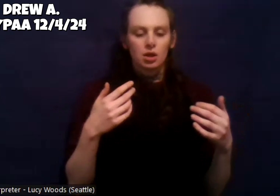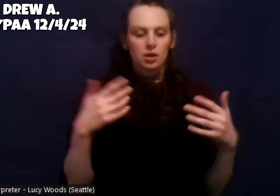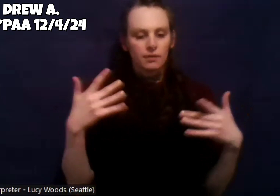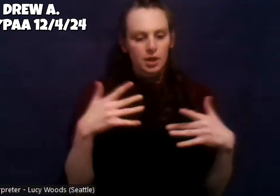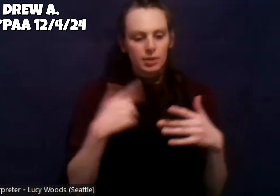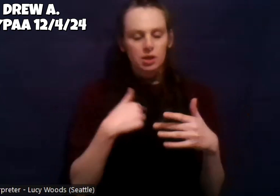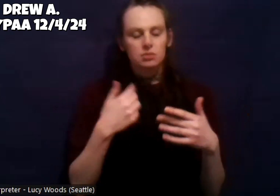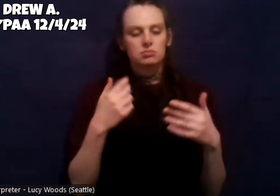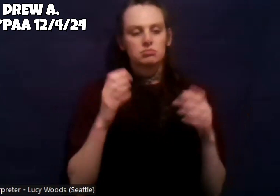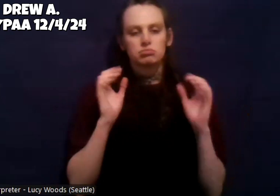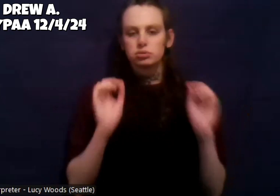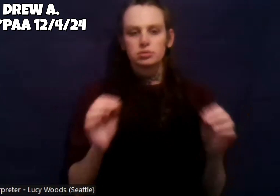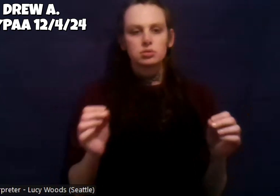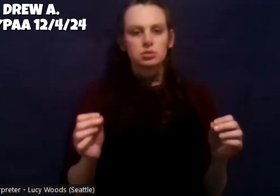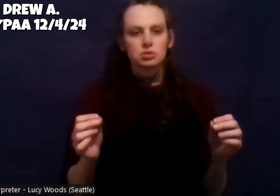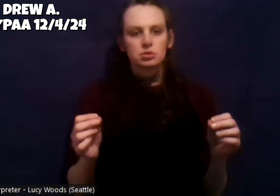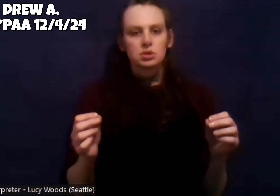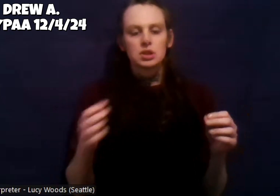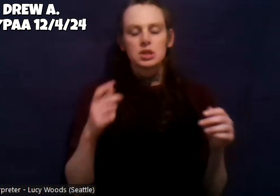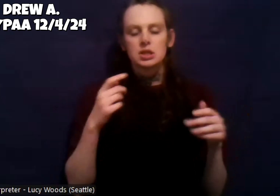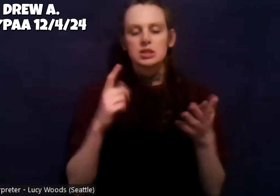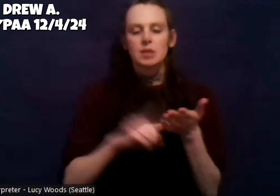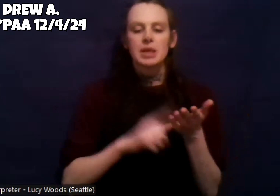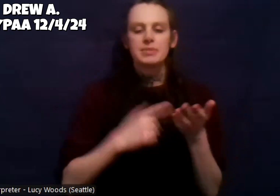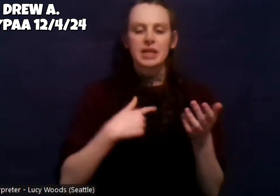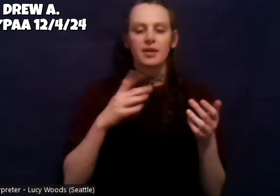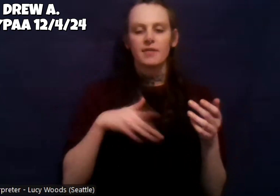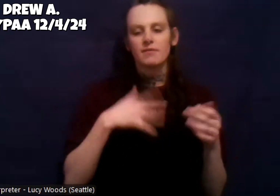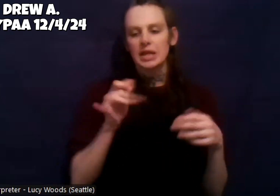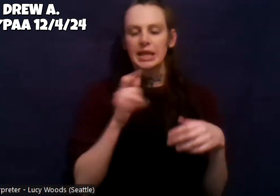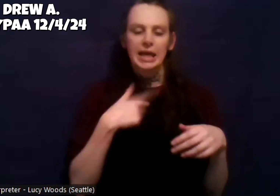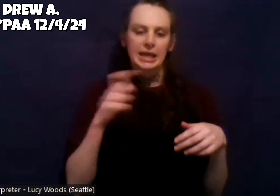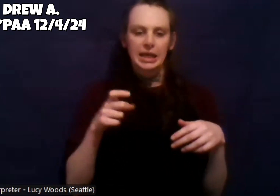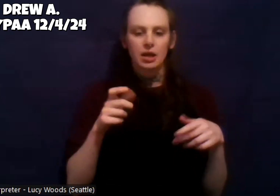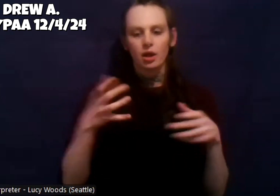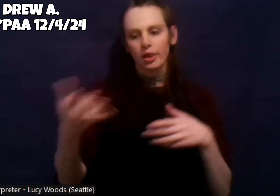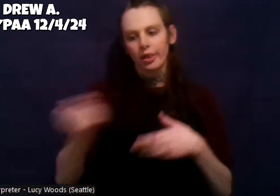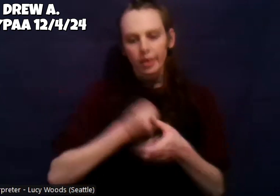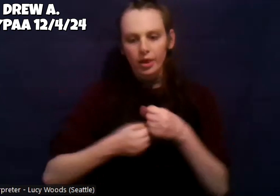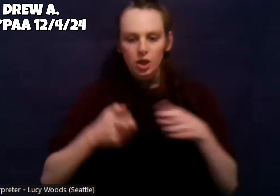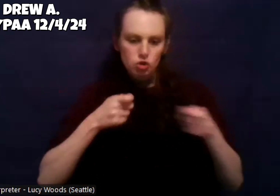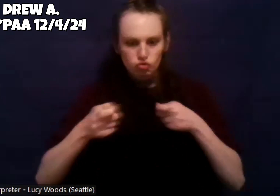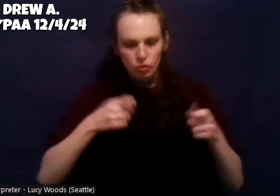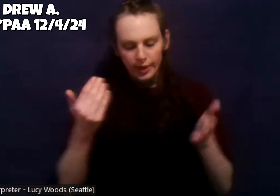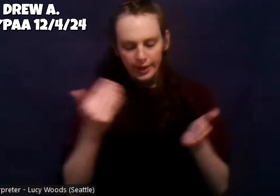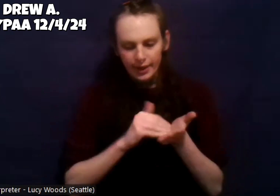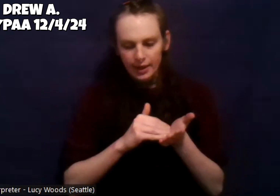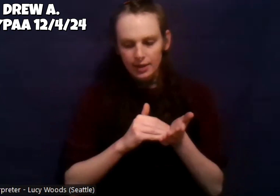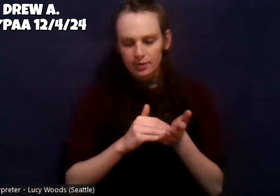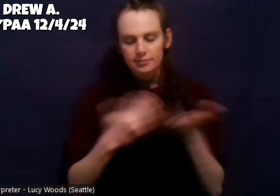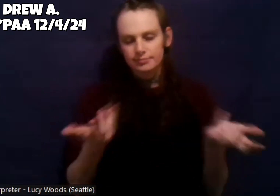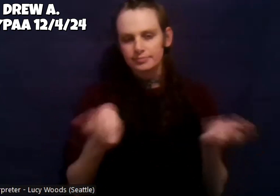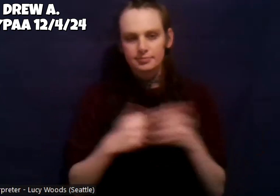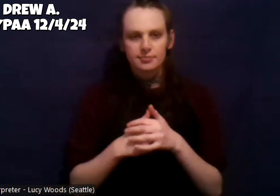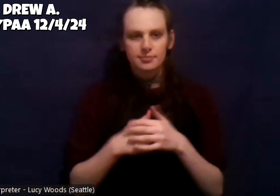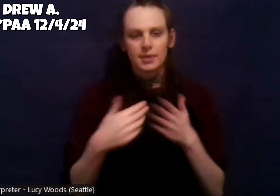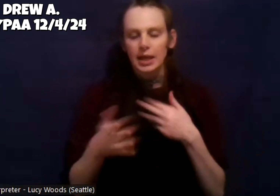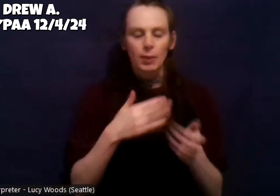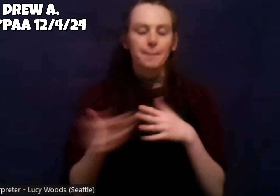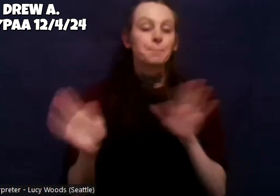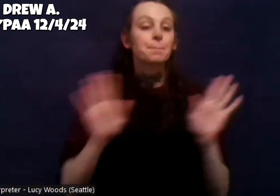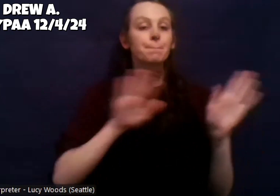back, but it's getting less and less. And step 12, being a service. And here's where I'll plug ACYPAA in a little